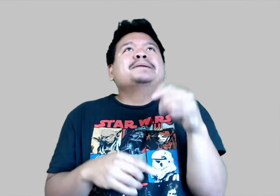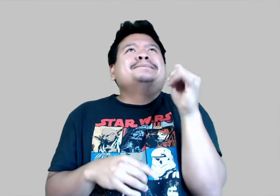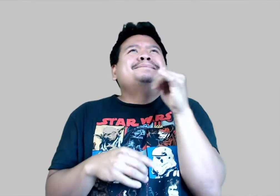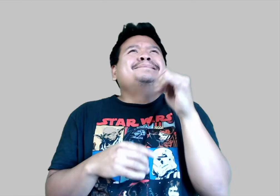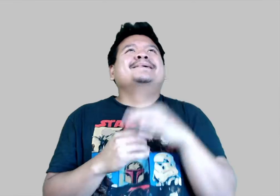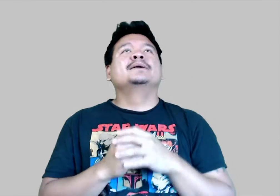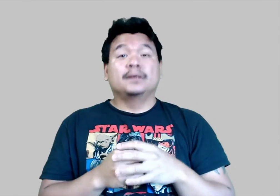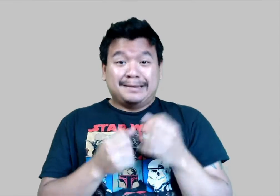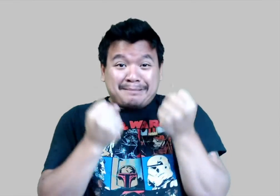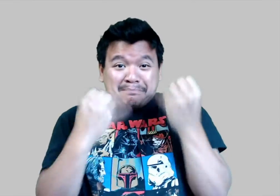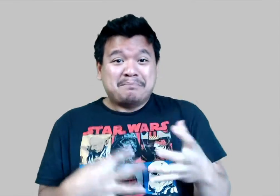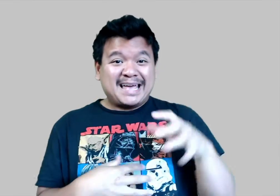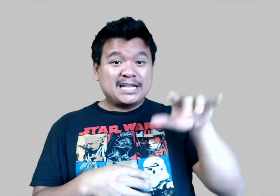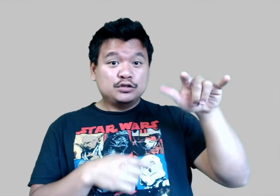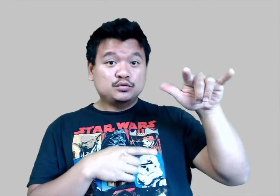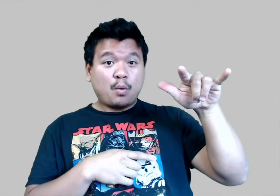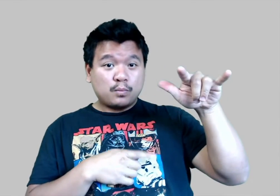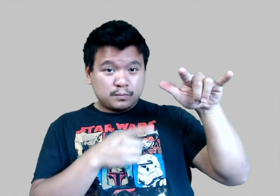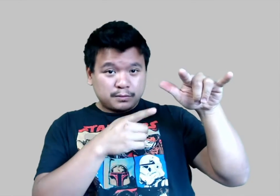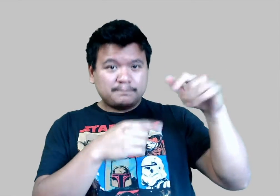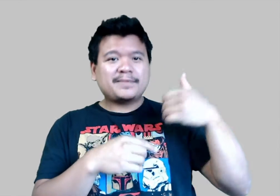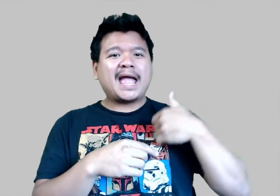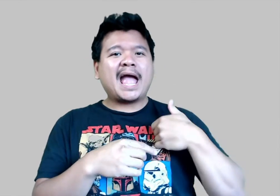Many drones have a return to home feature,